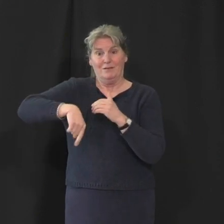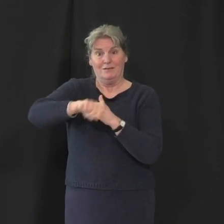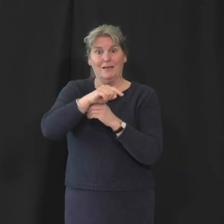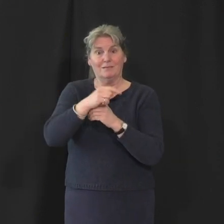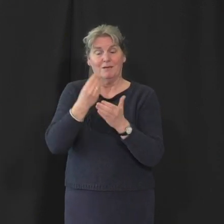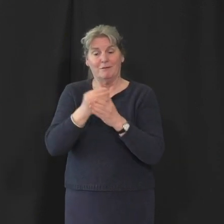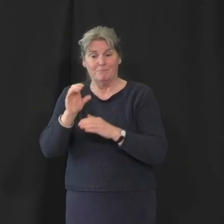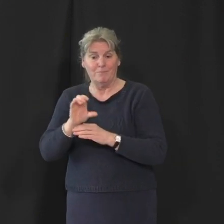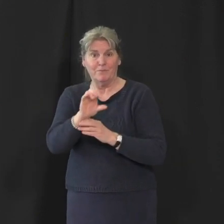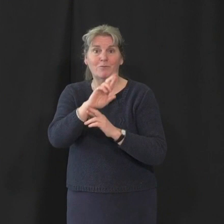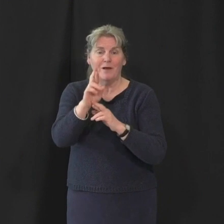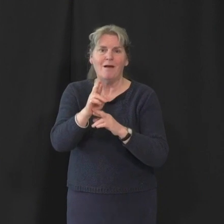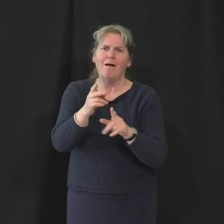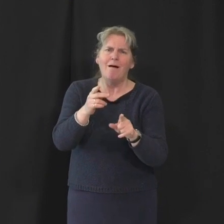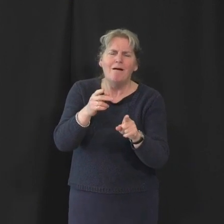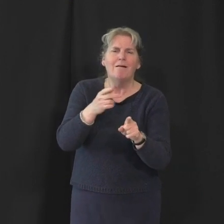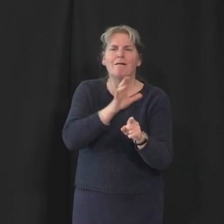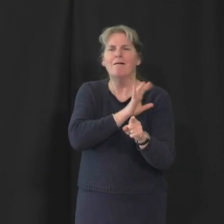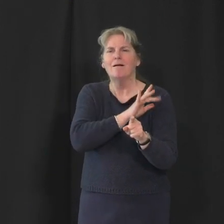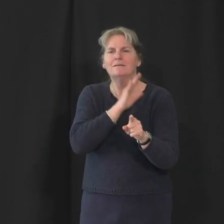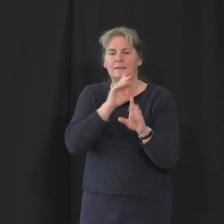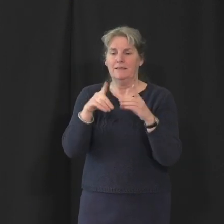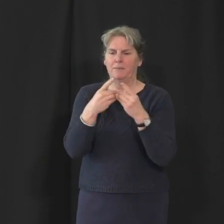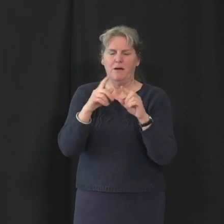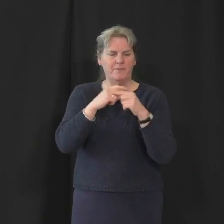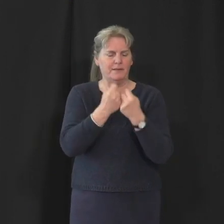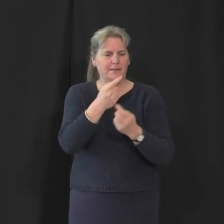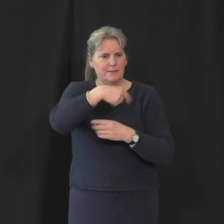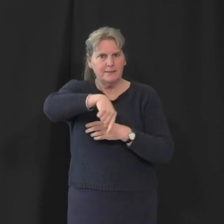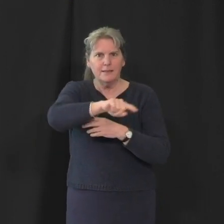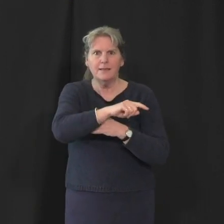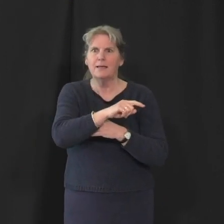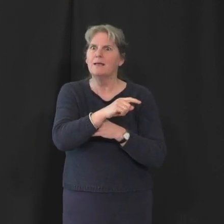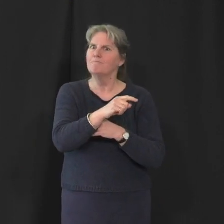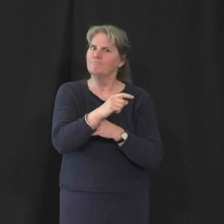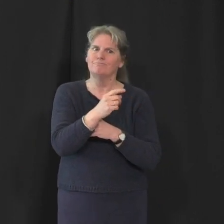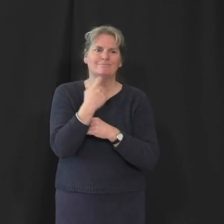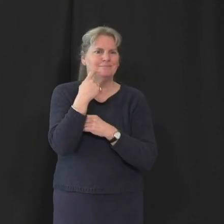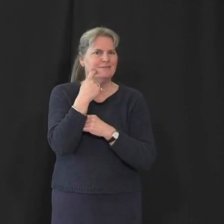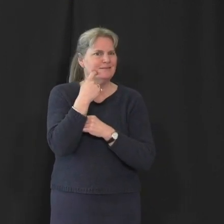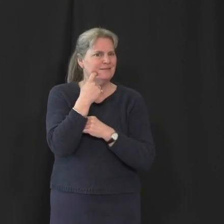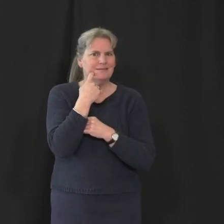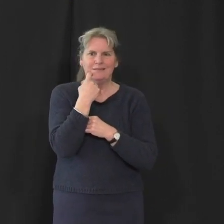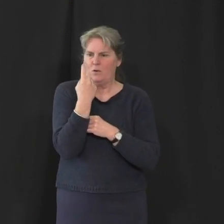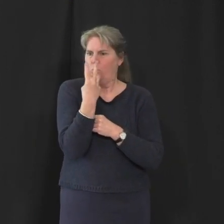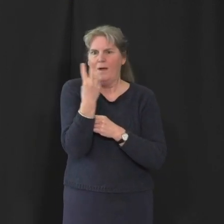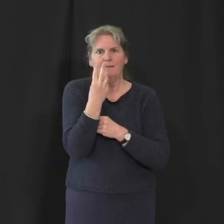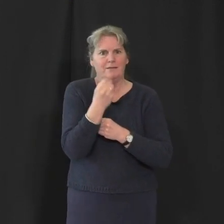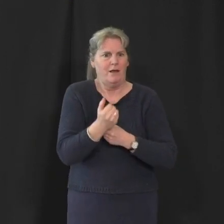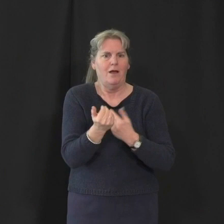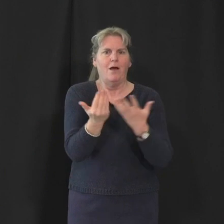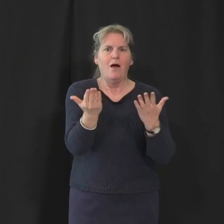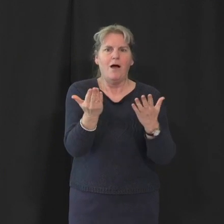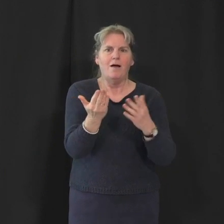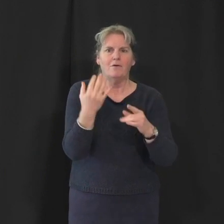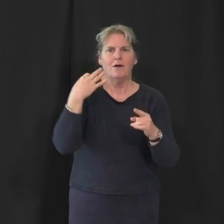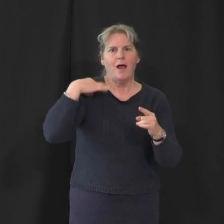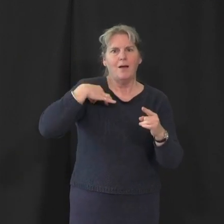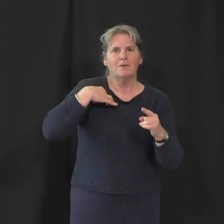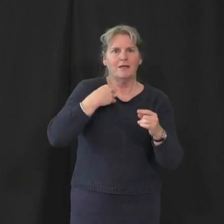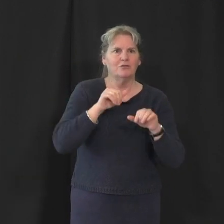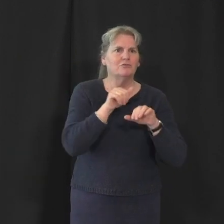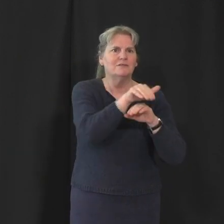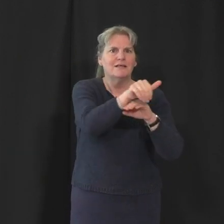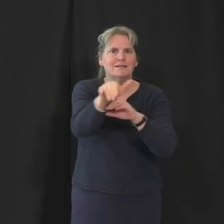Monday, and I'm really happy to see that the department team got those applications out this past Wednesday, which is fantastic.